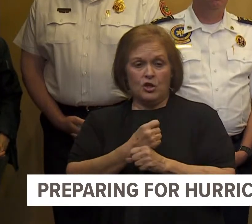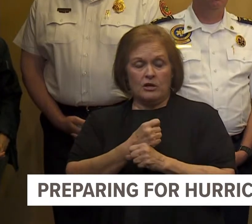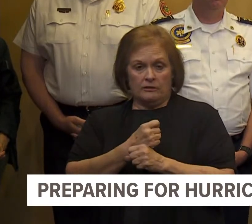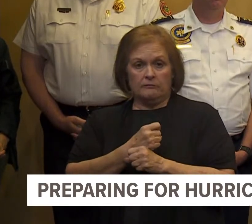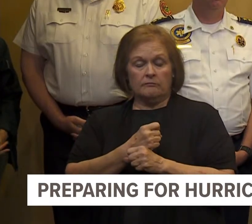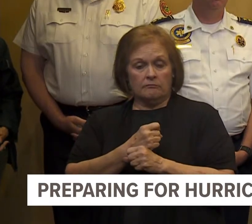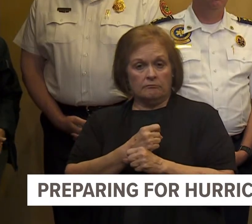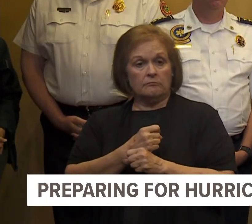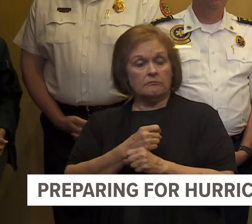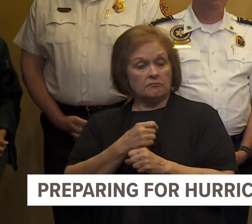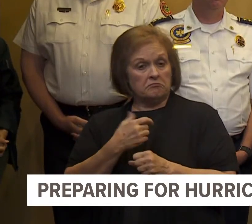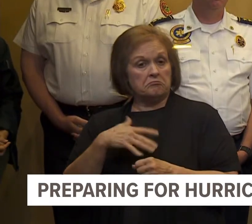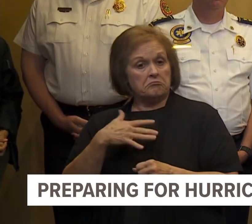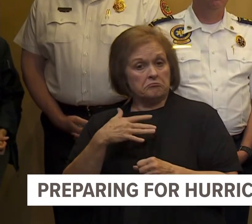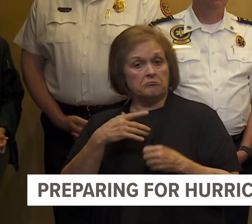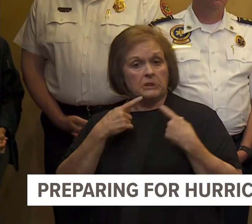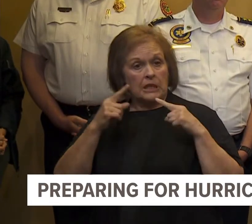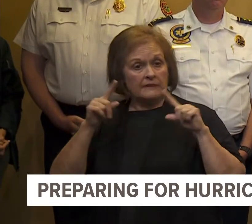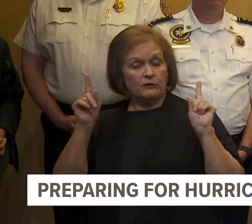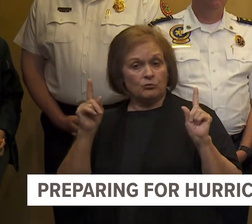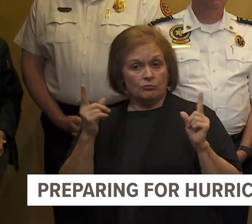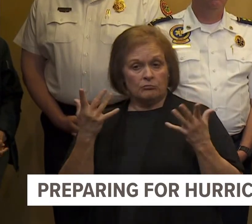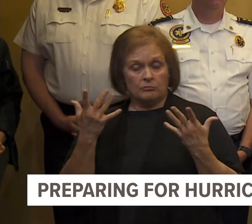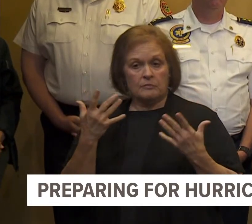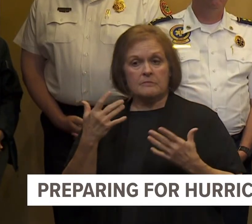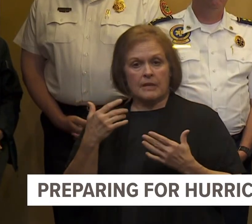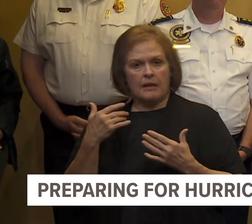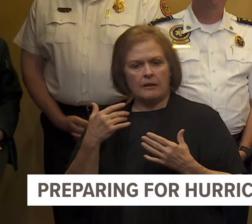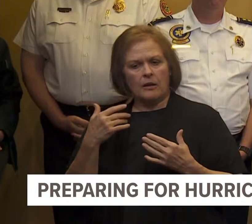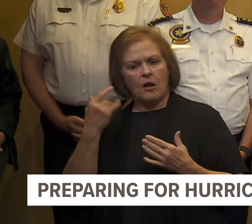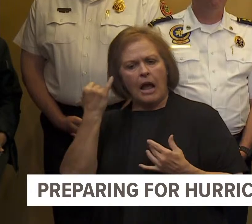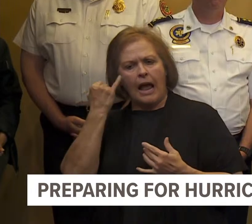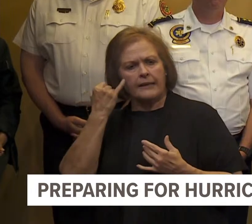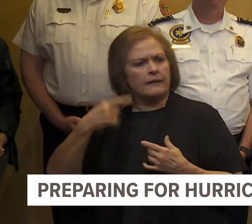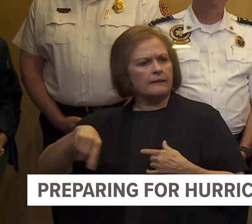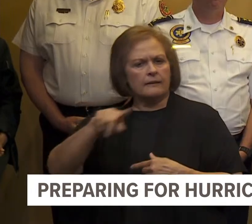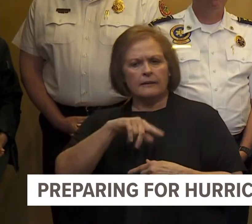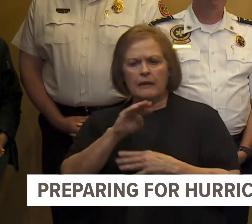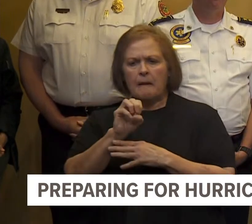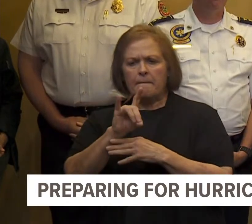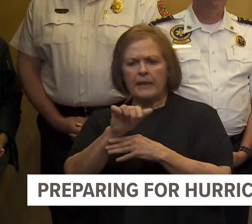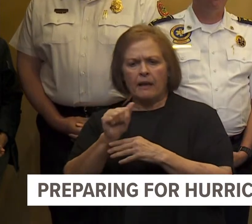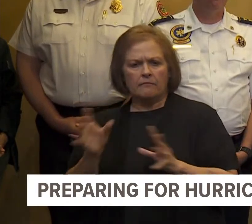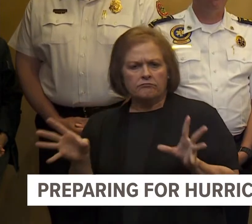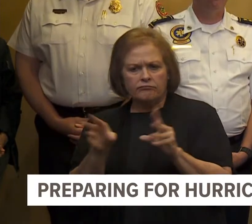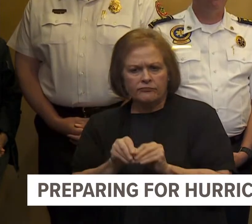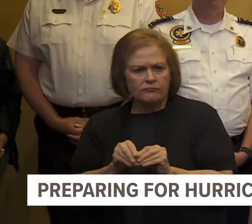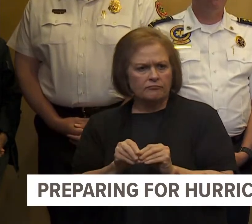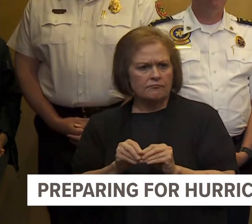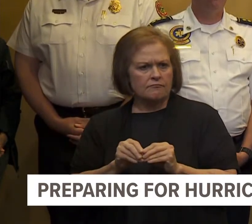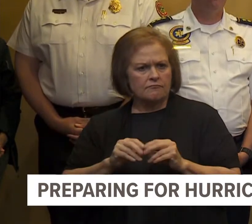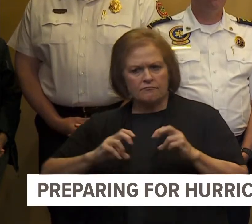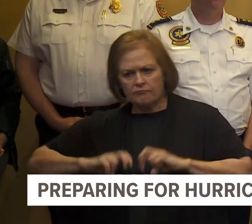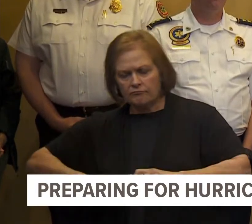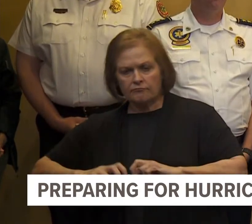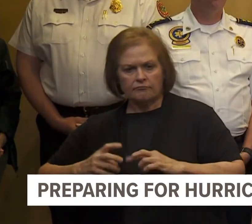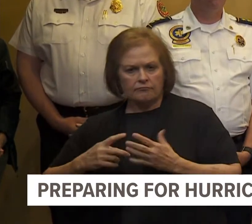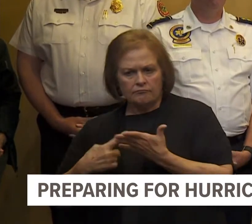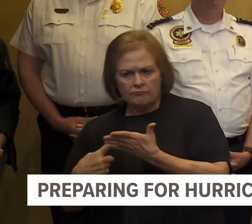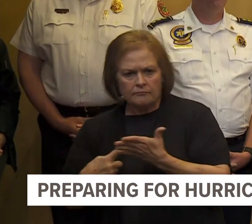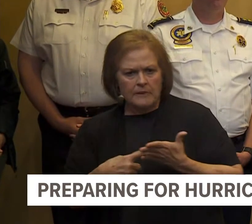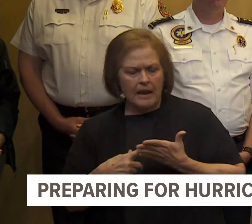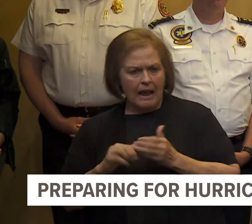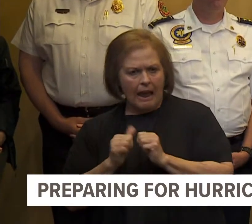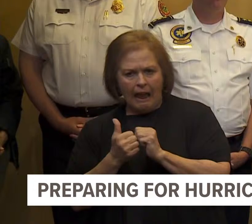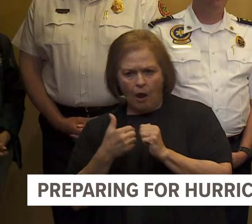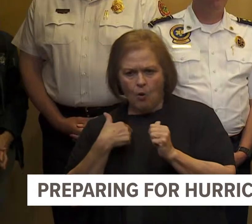was tremendously successful. Our idea was to get media together really just to talk about mass notification and how